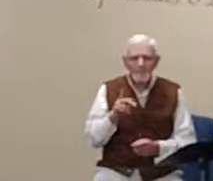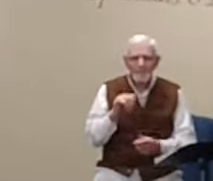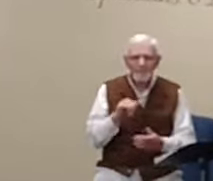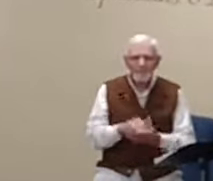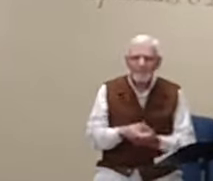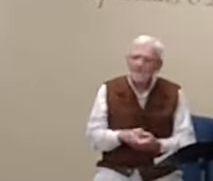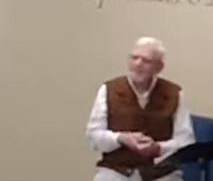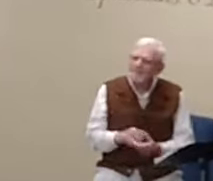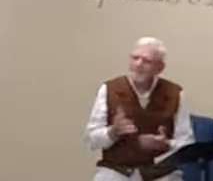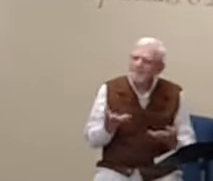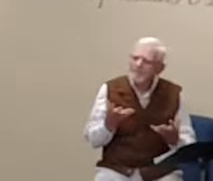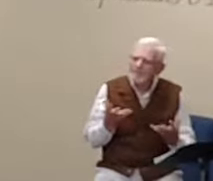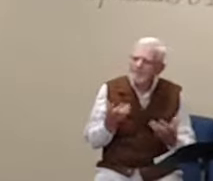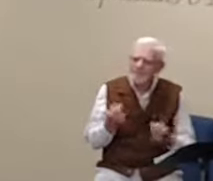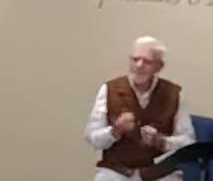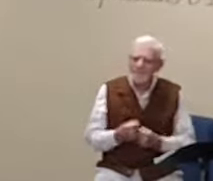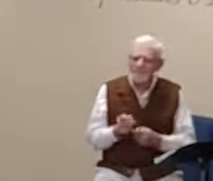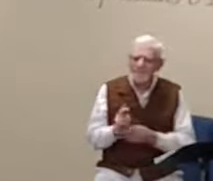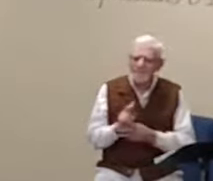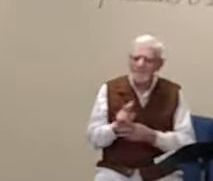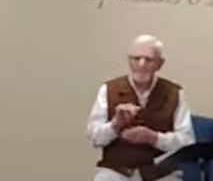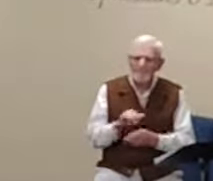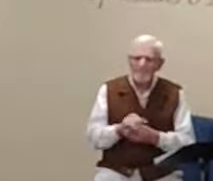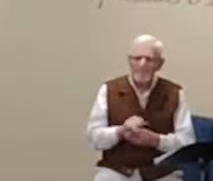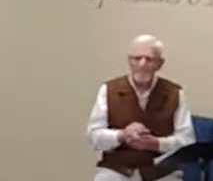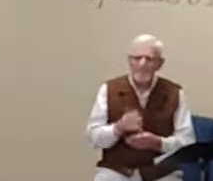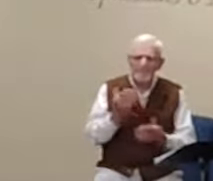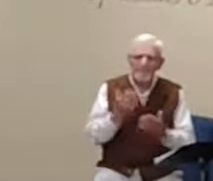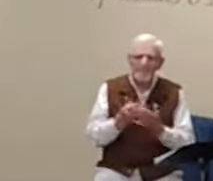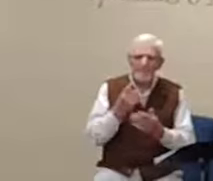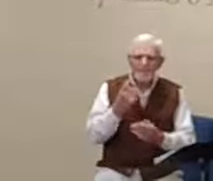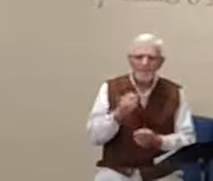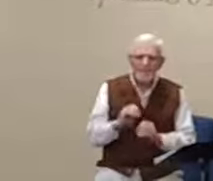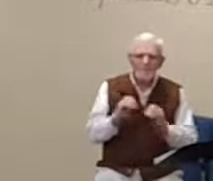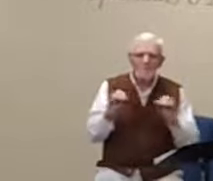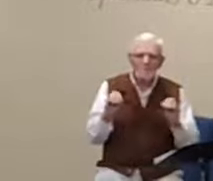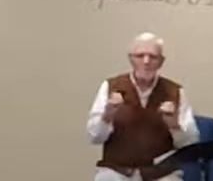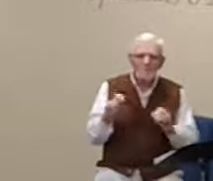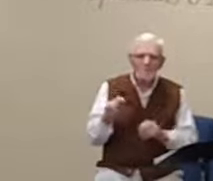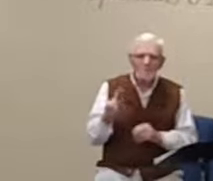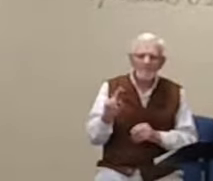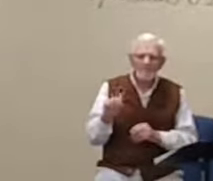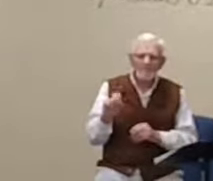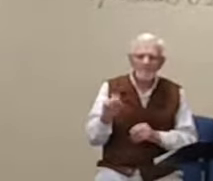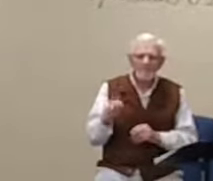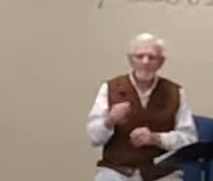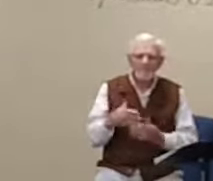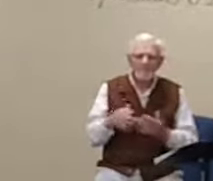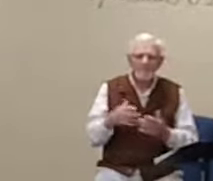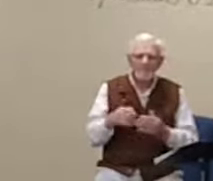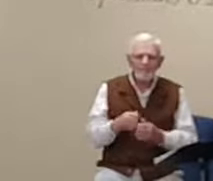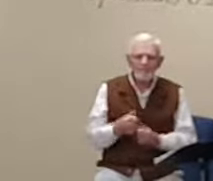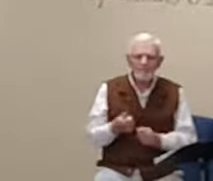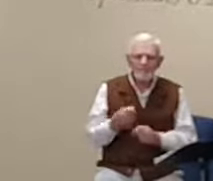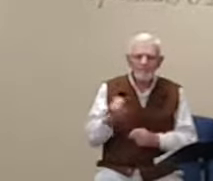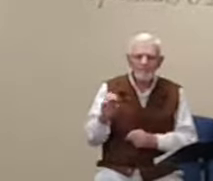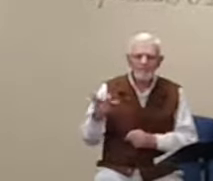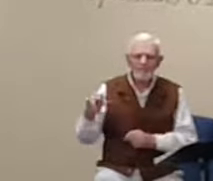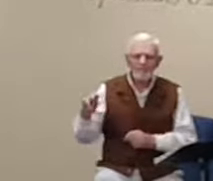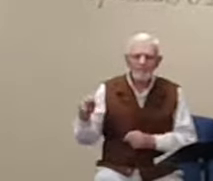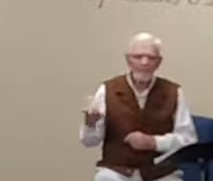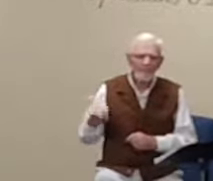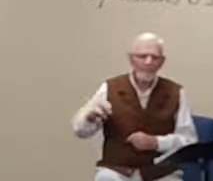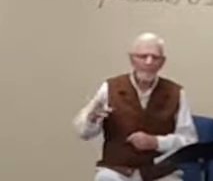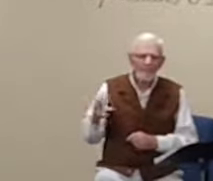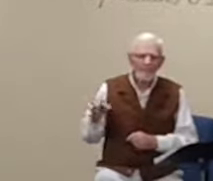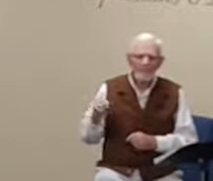know really what. So they call them good for nothing nuts. And anyway, I'm from Cincinnati, Ohio. I was raised